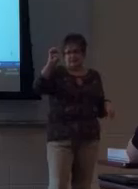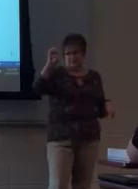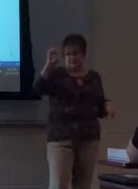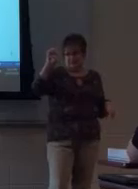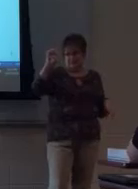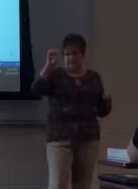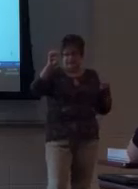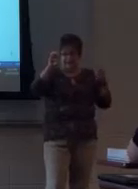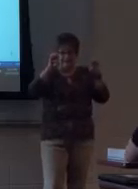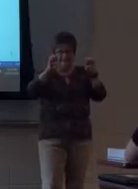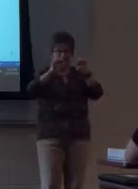E.